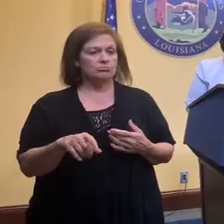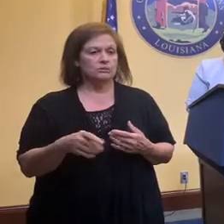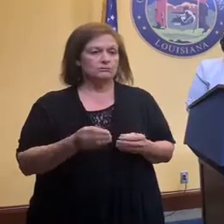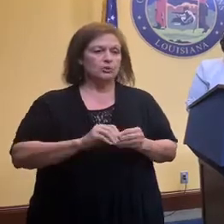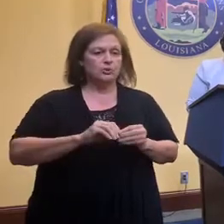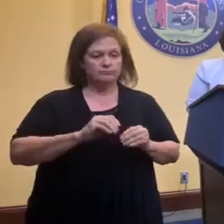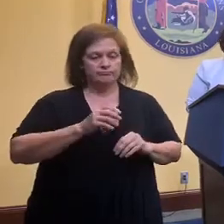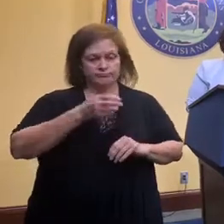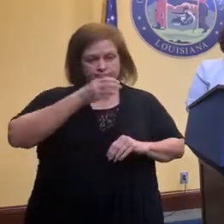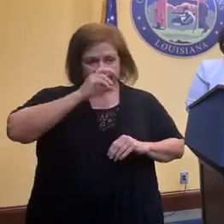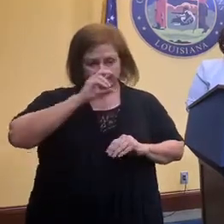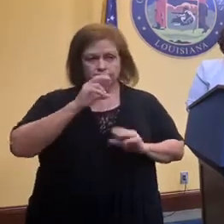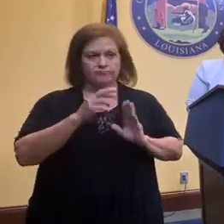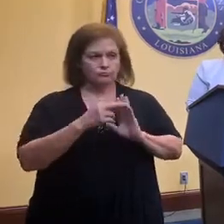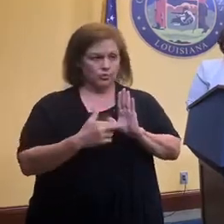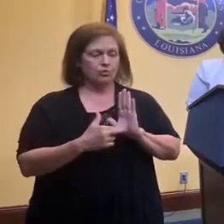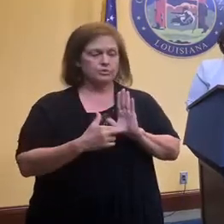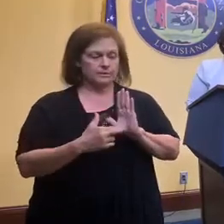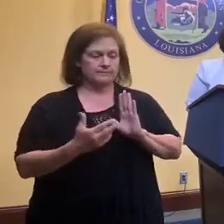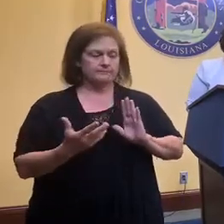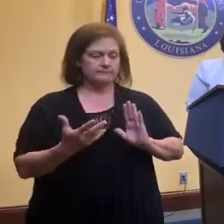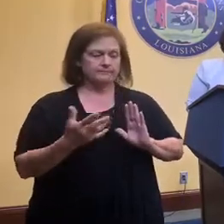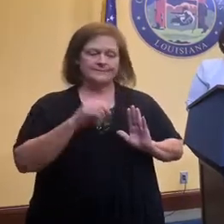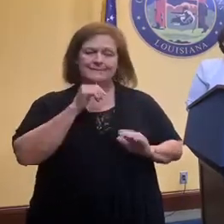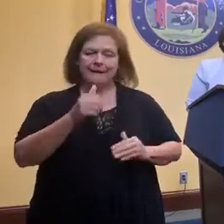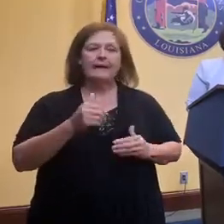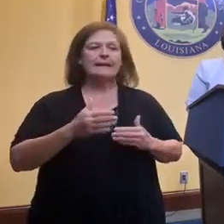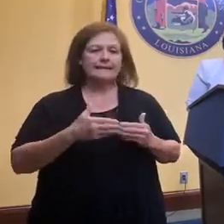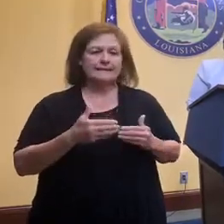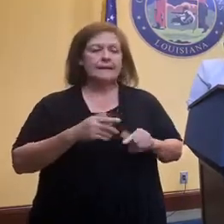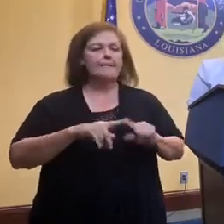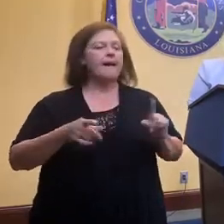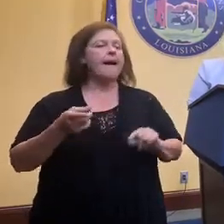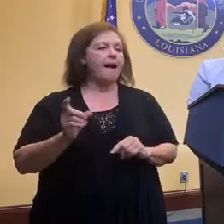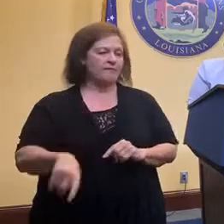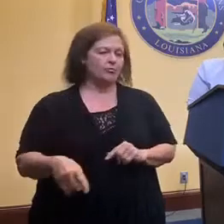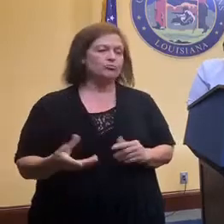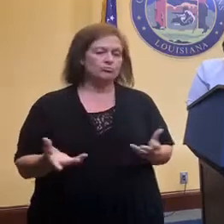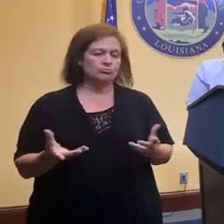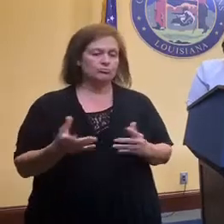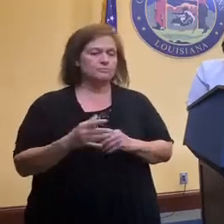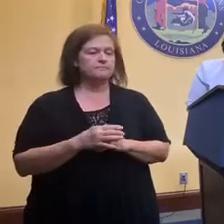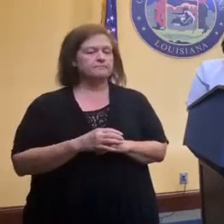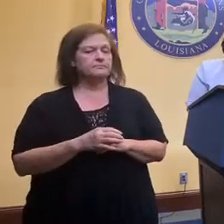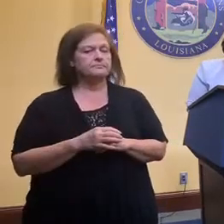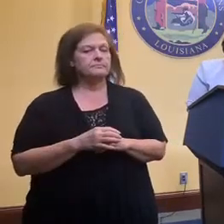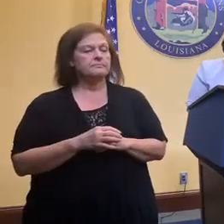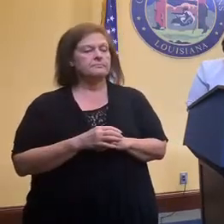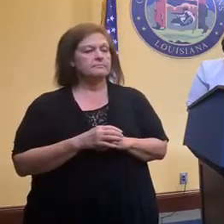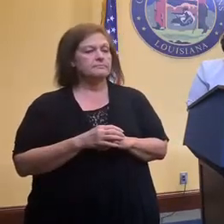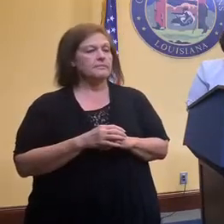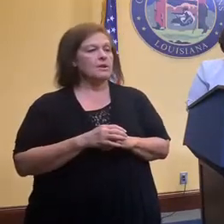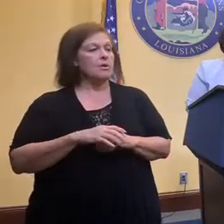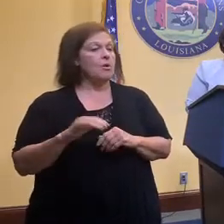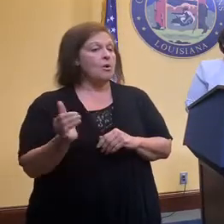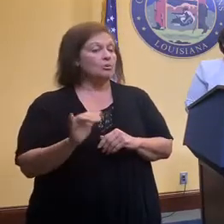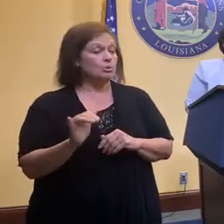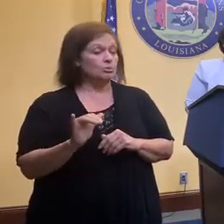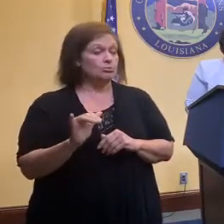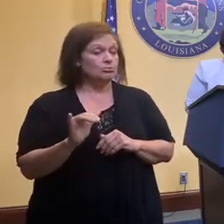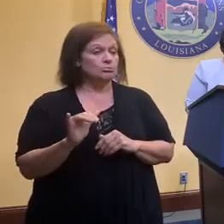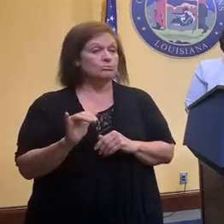doesn't come easy, I have to say, but it's necessary. And also, I believe it's